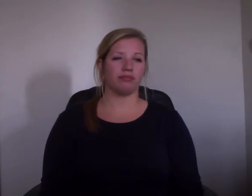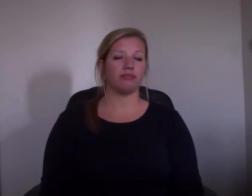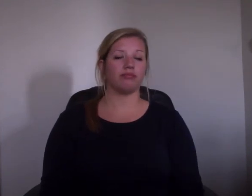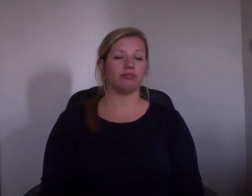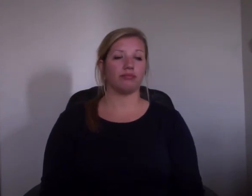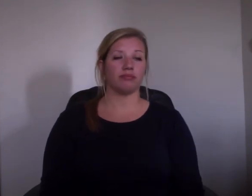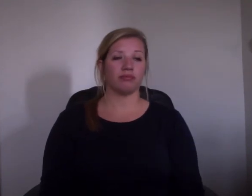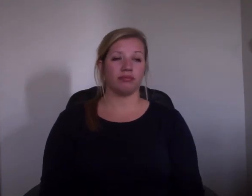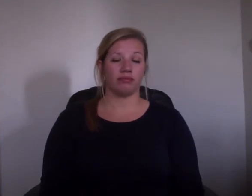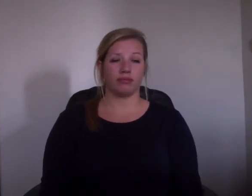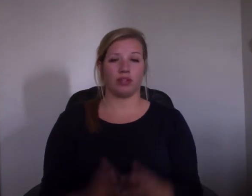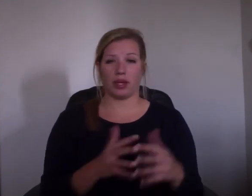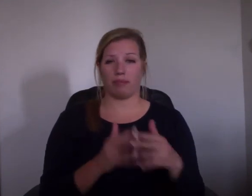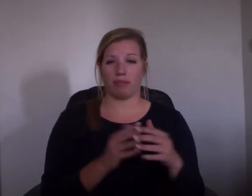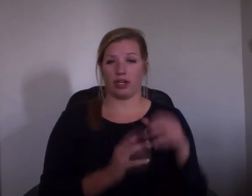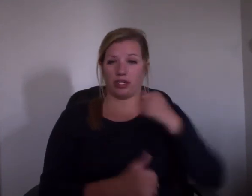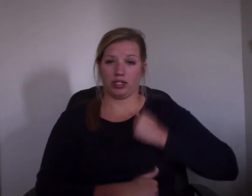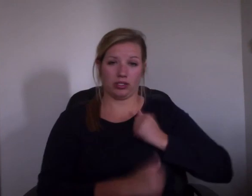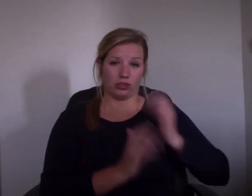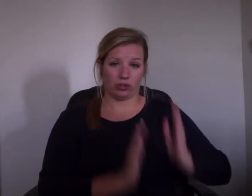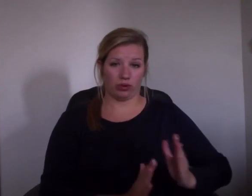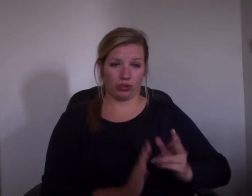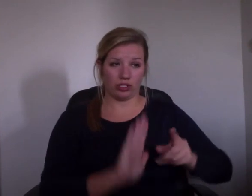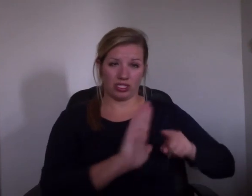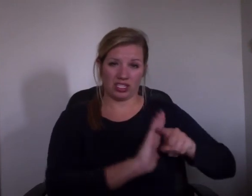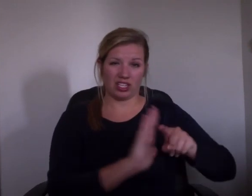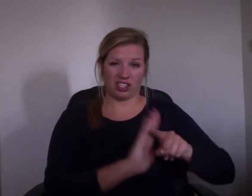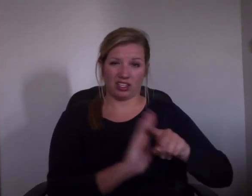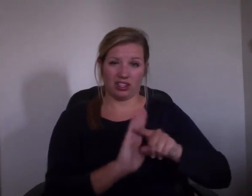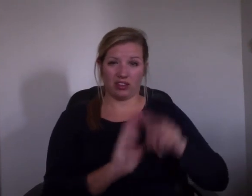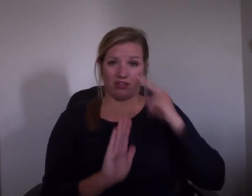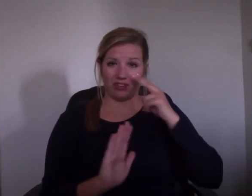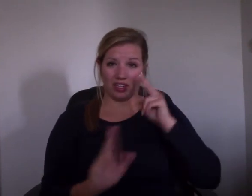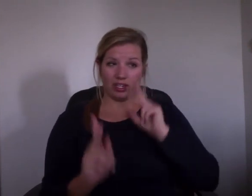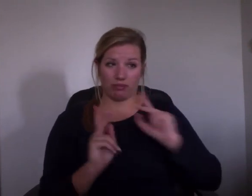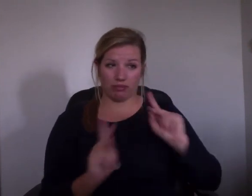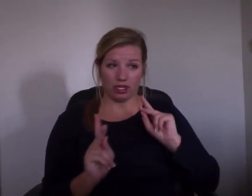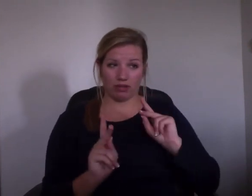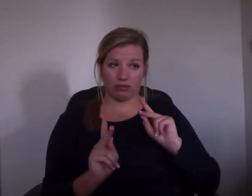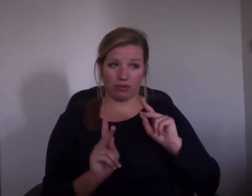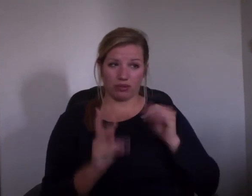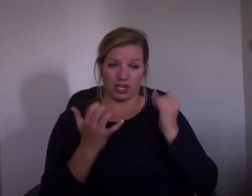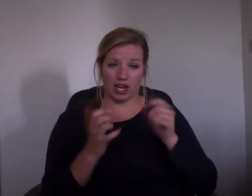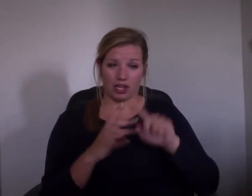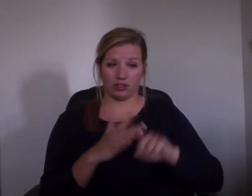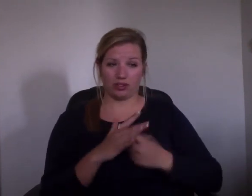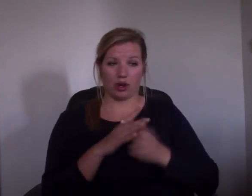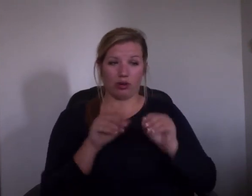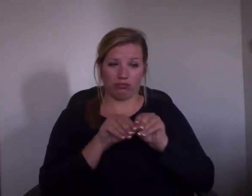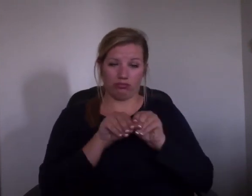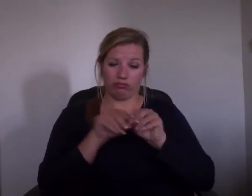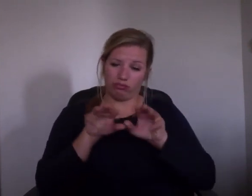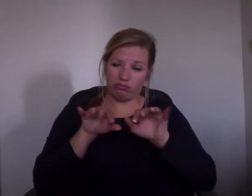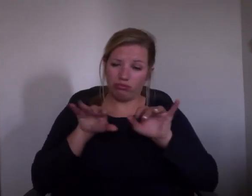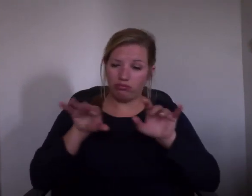American soldiers killed Vietnamese civilians breaks the media. There's a very famous trial